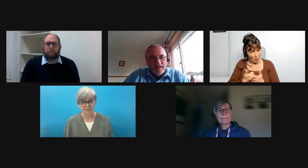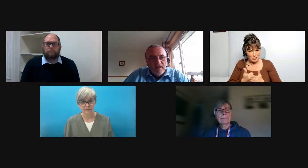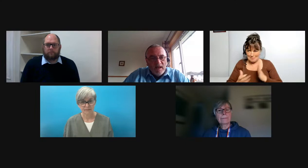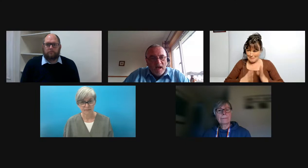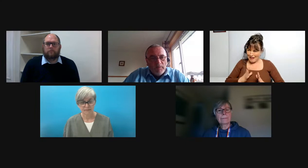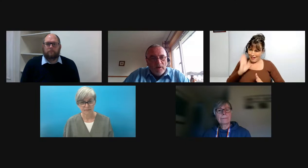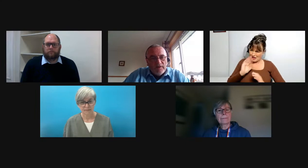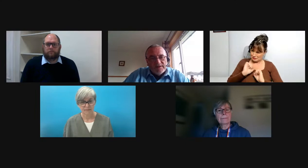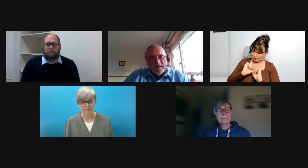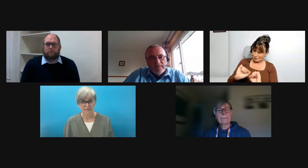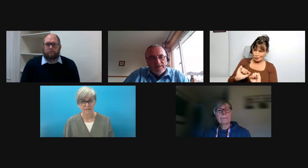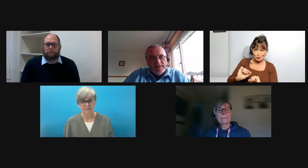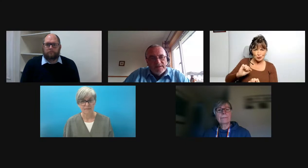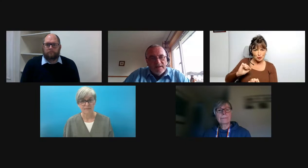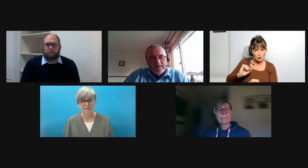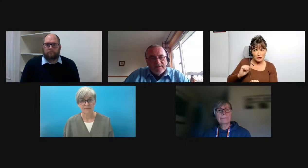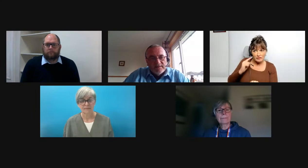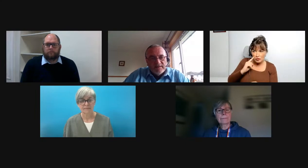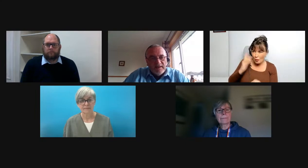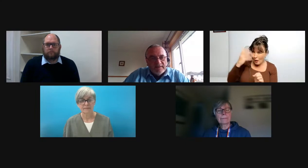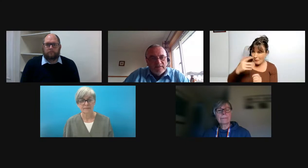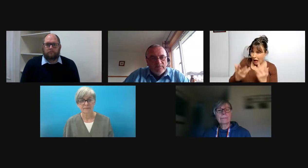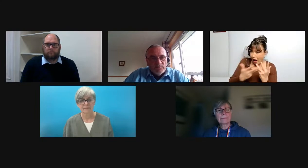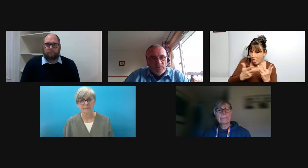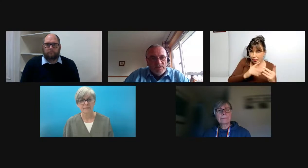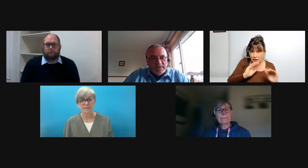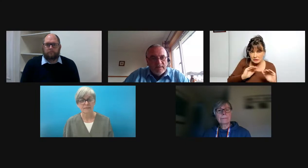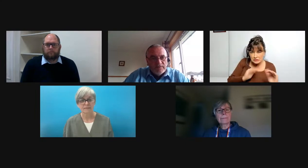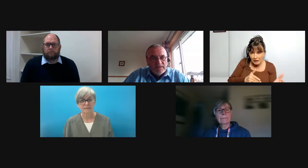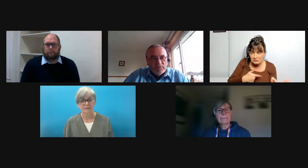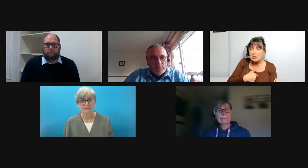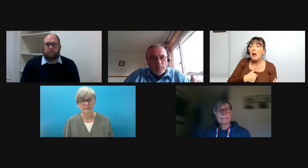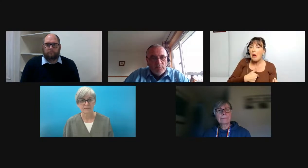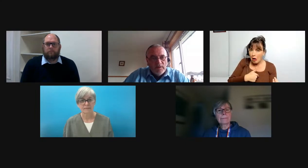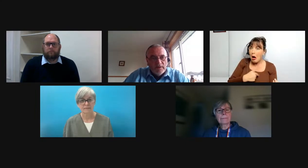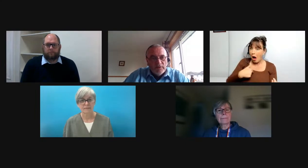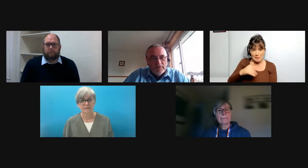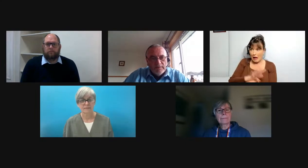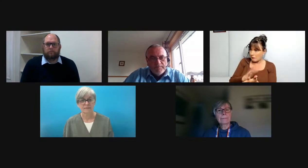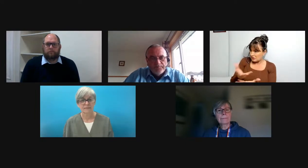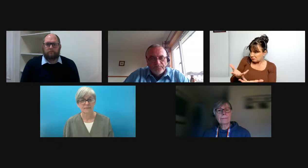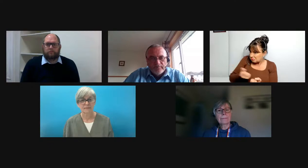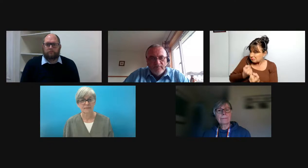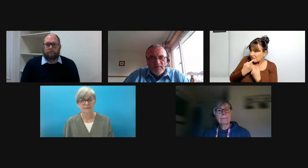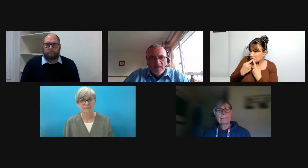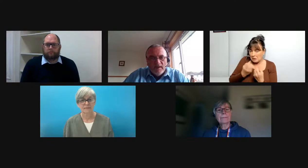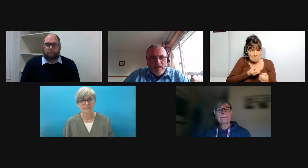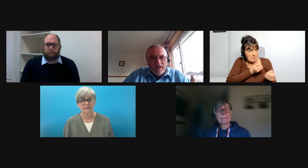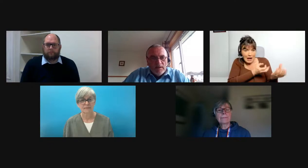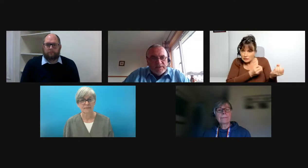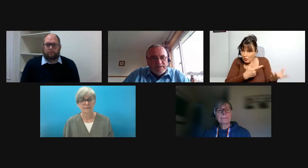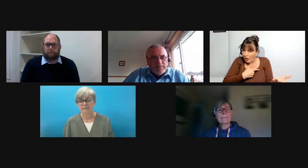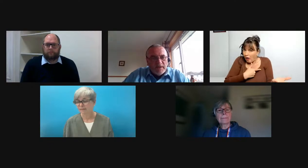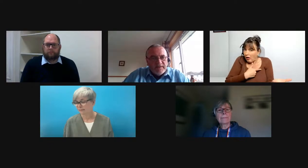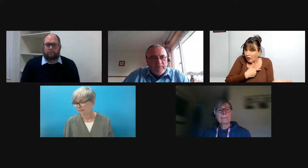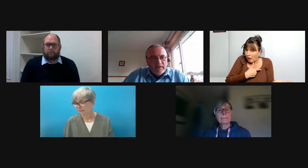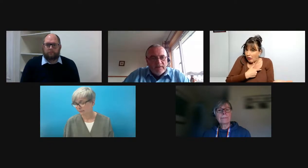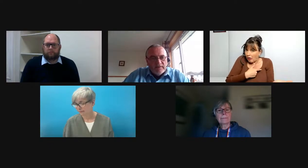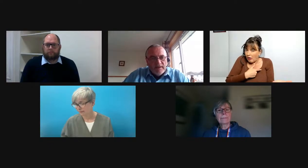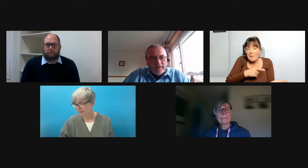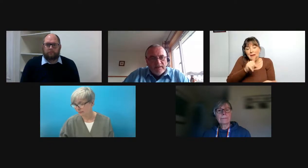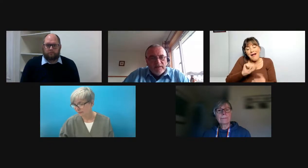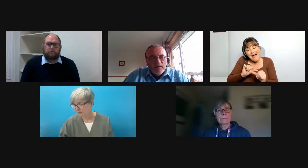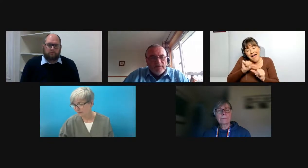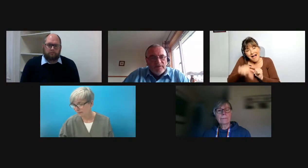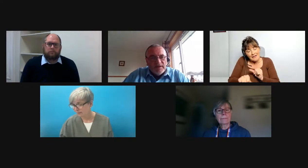concerns about other services and connect them to the services where I could. Since the